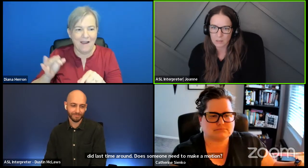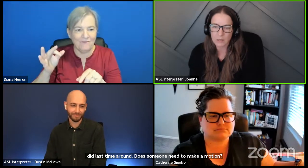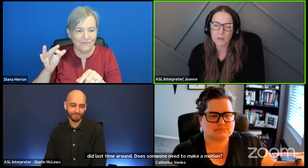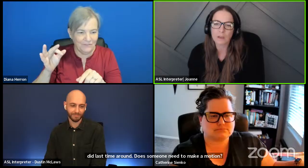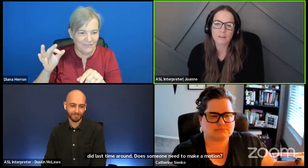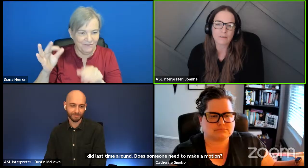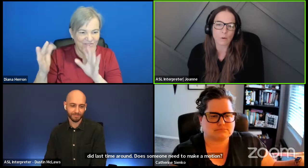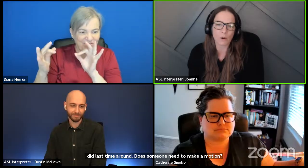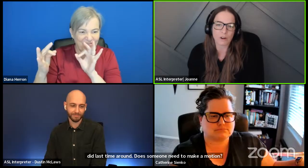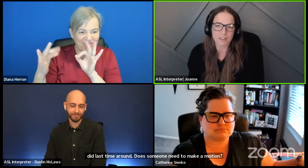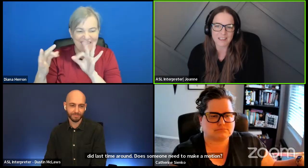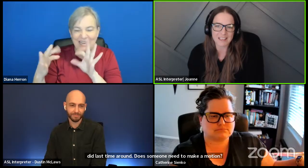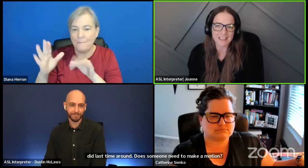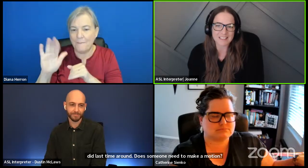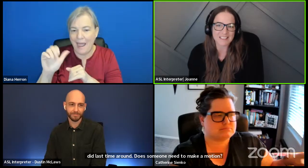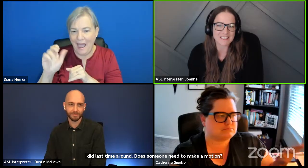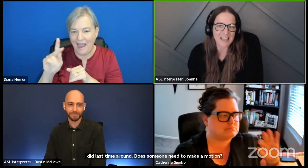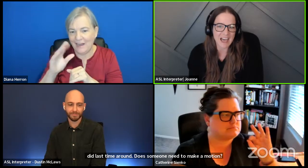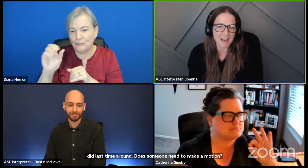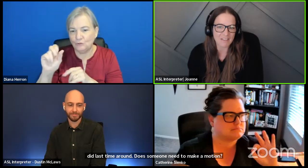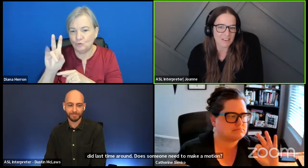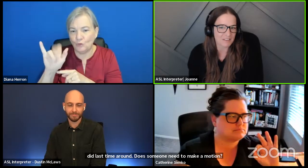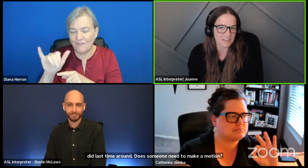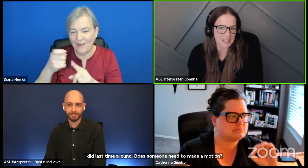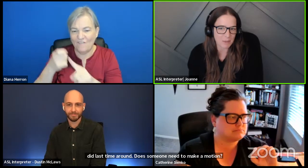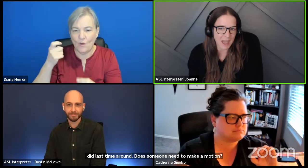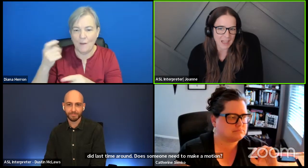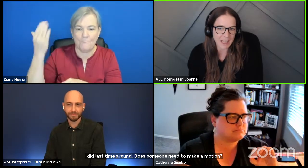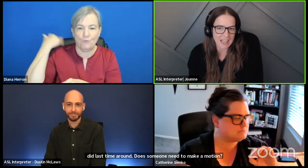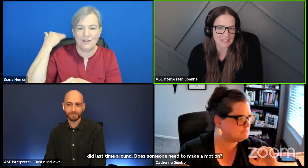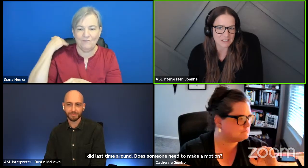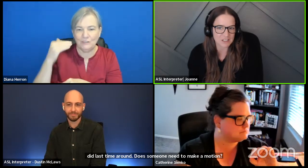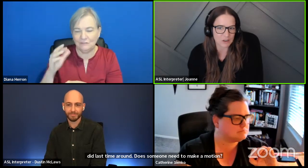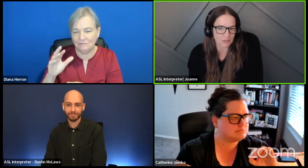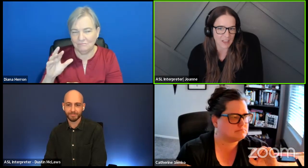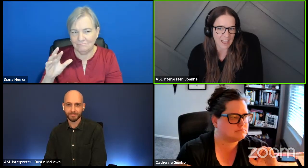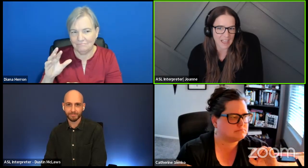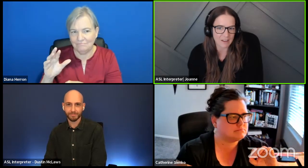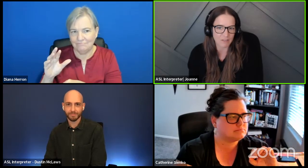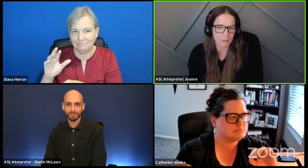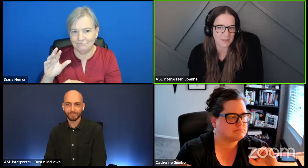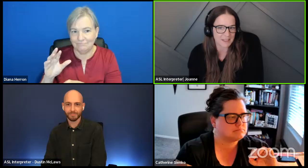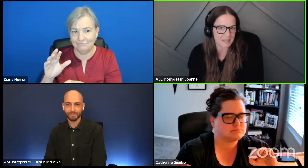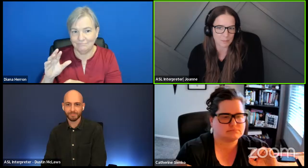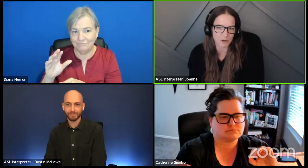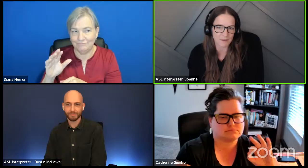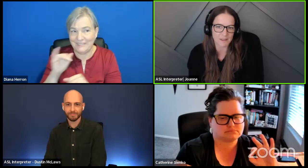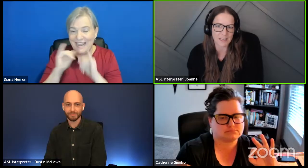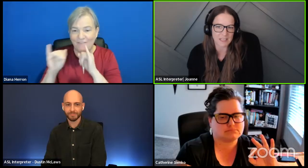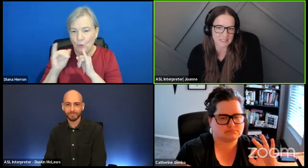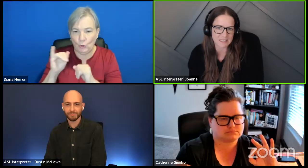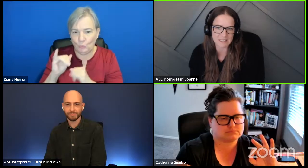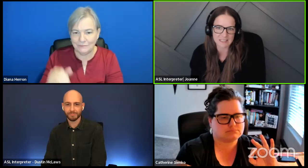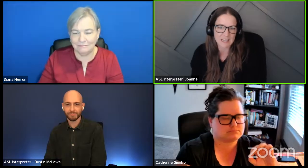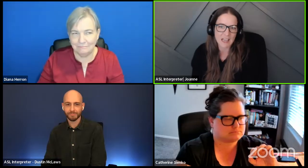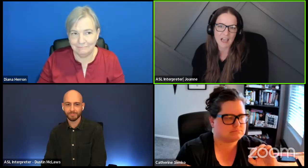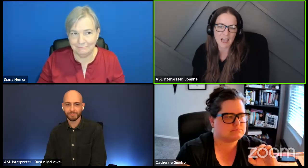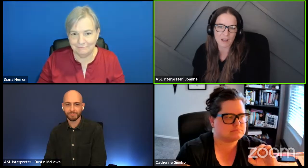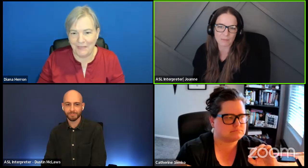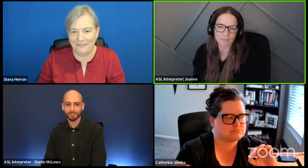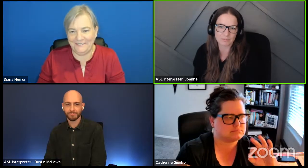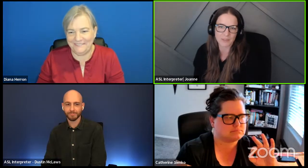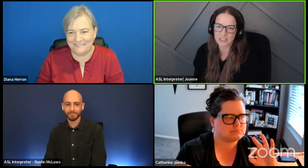form for the staff feedback and survey from the previous